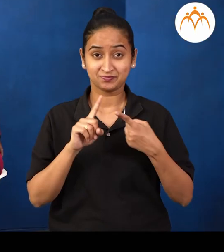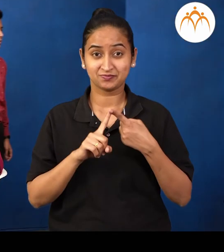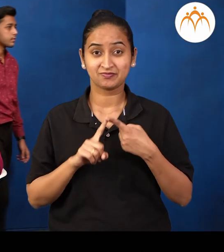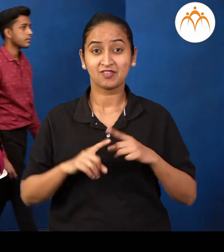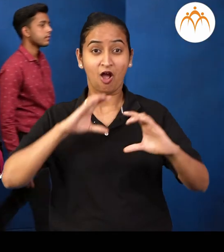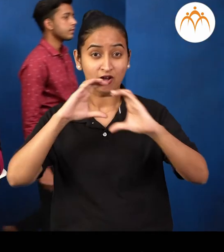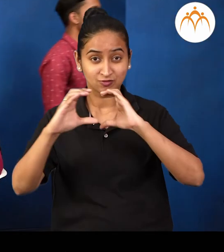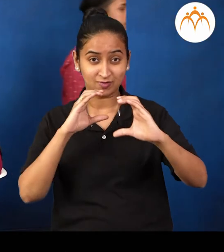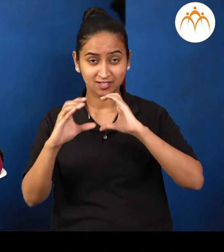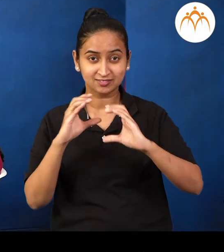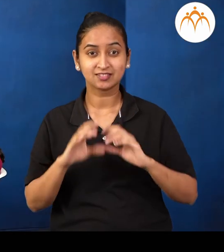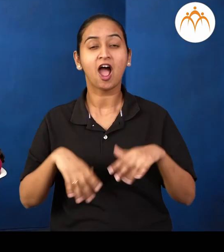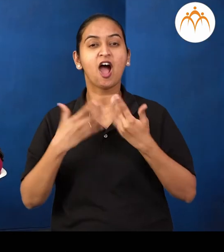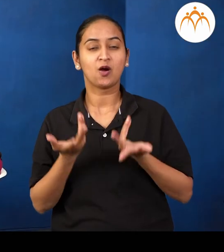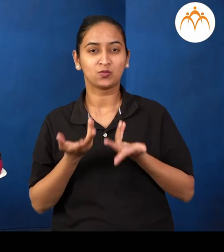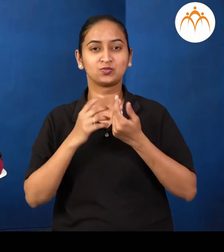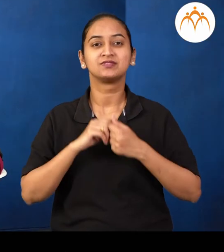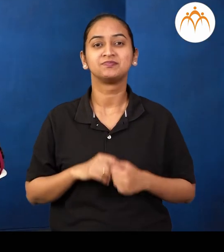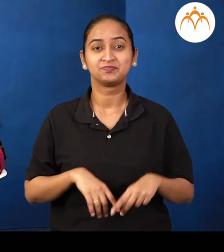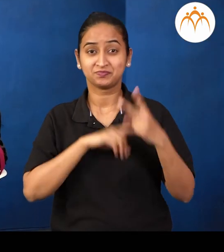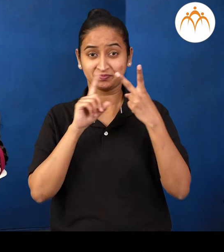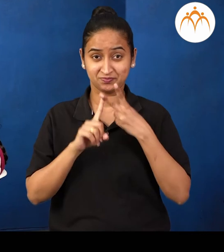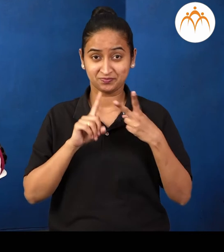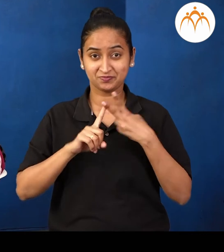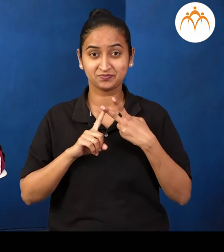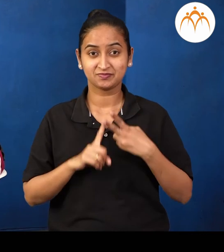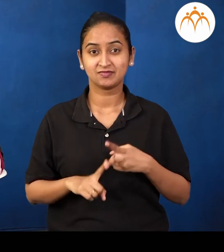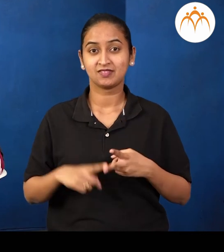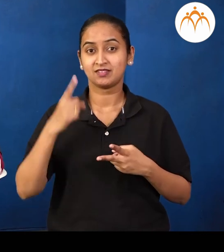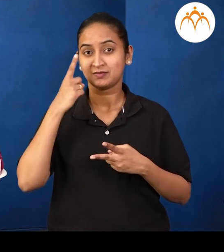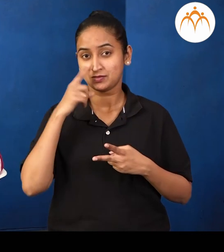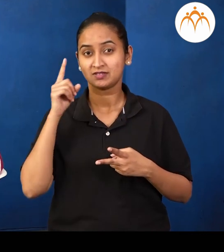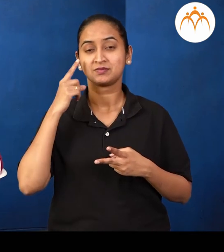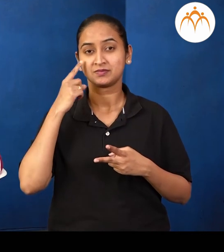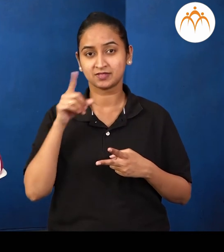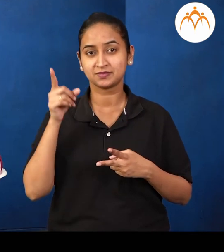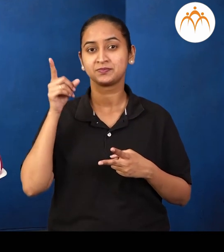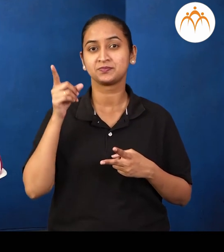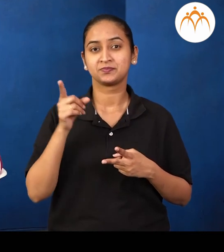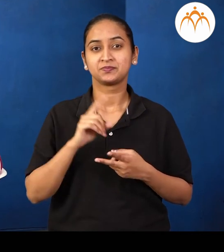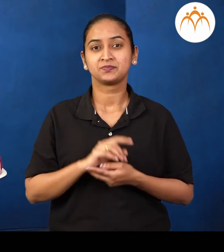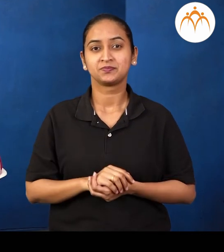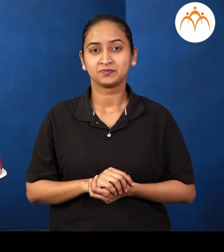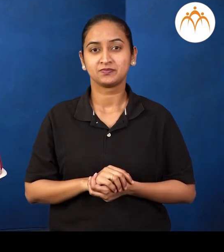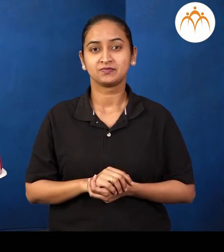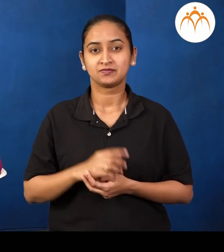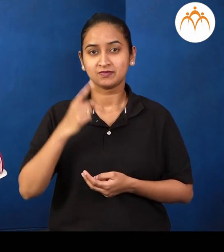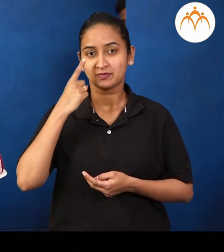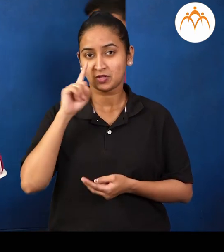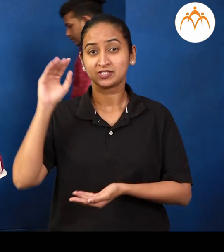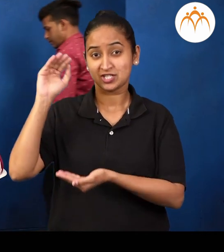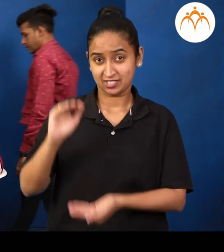We understood how the conversation takes place. We knew that the conversation